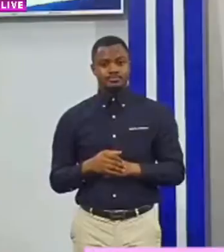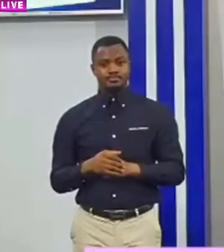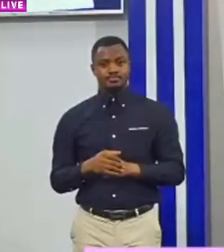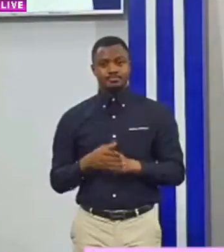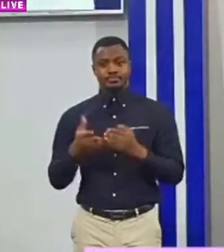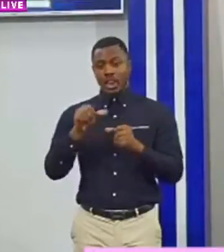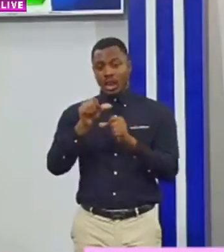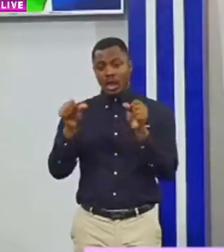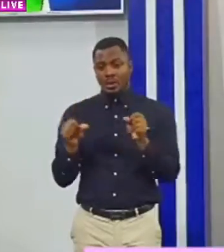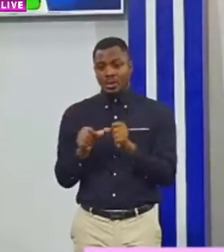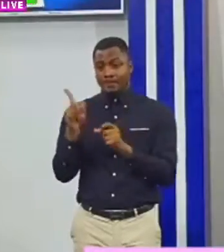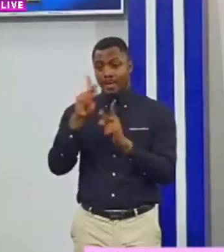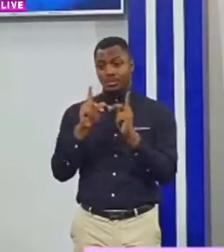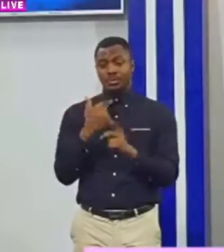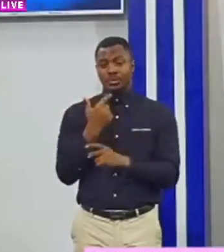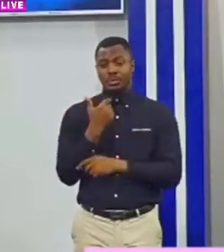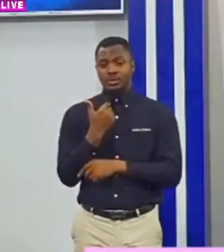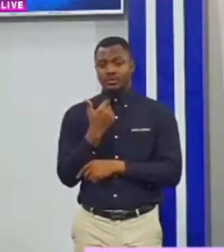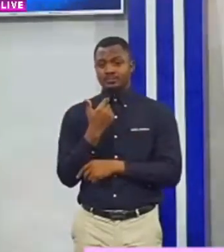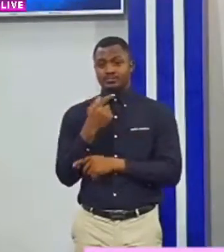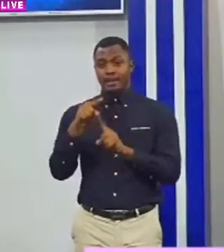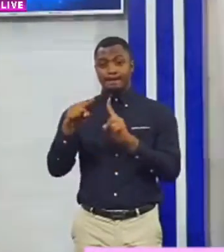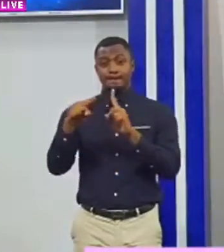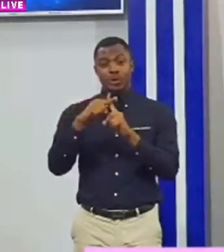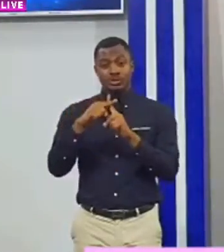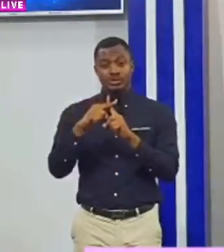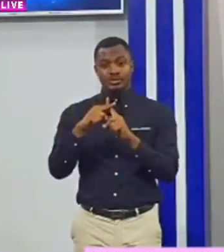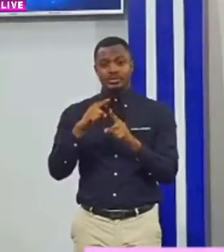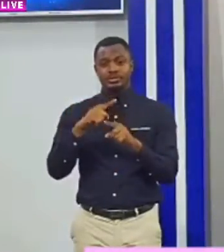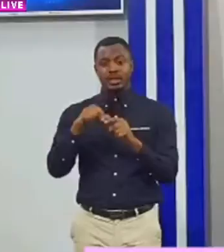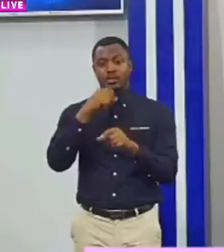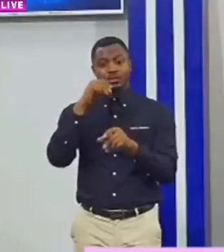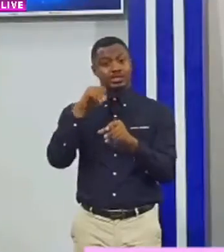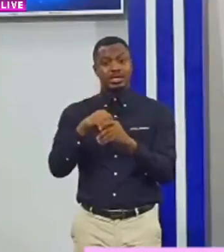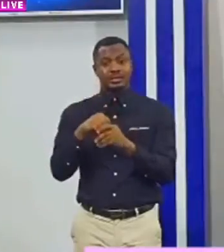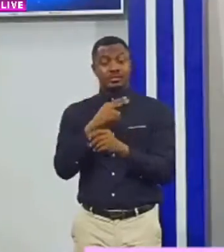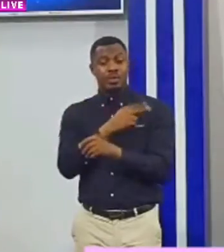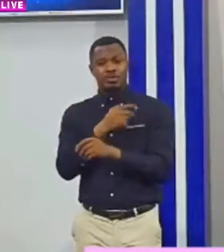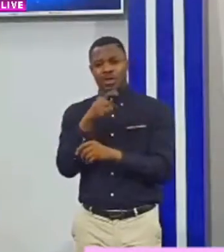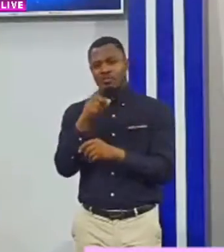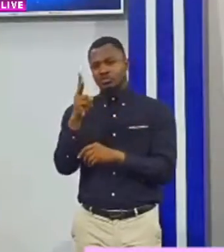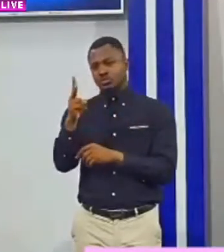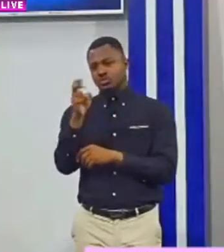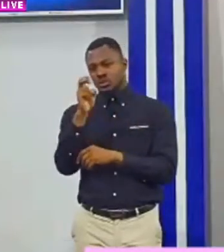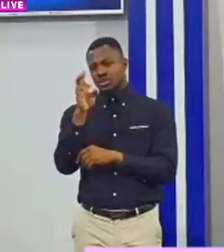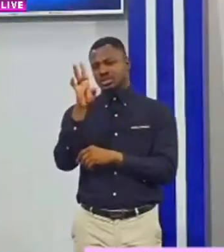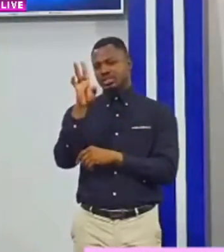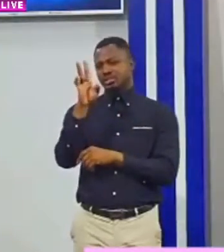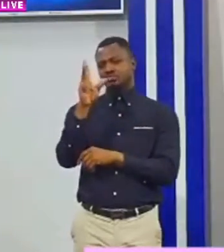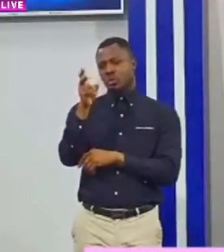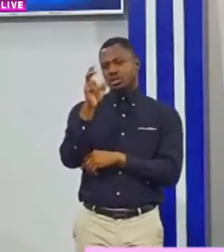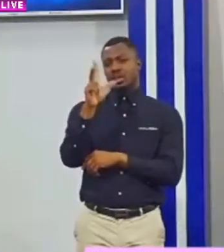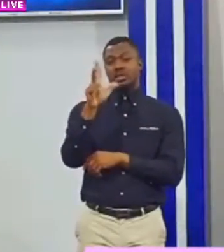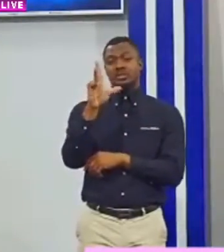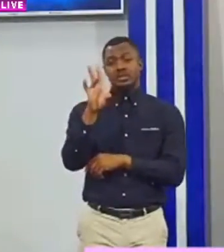On the areas of those who are positive and are not in facility, we have about